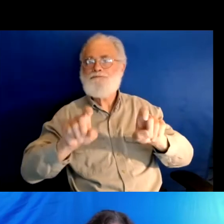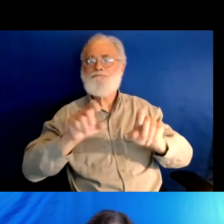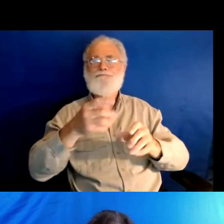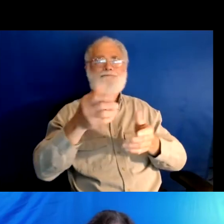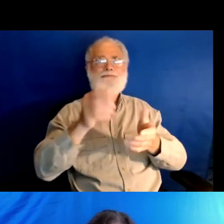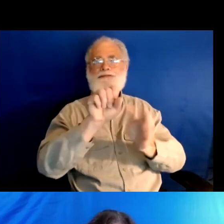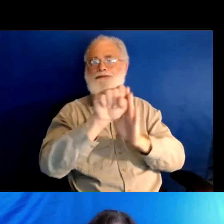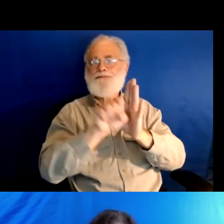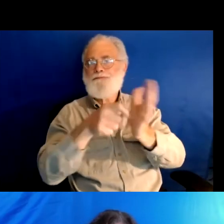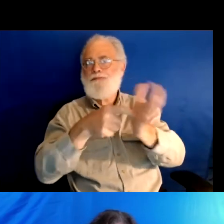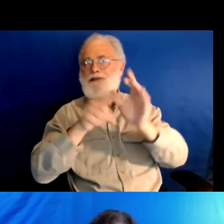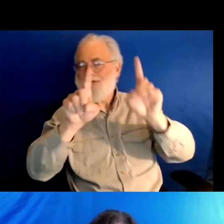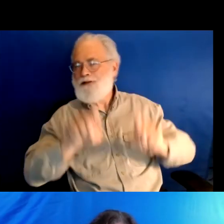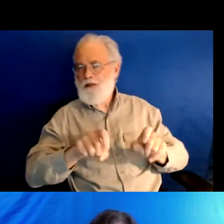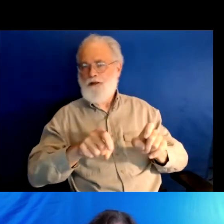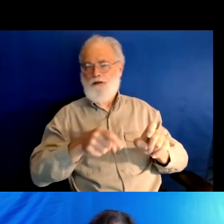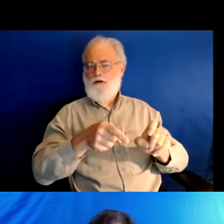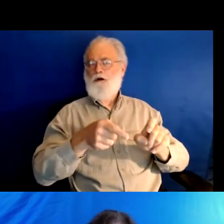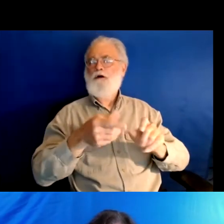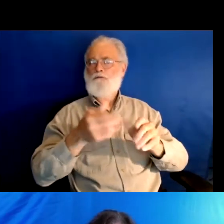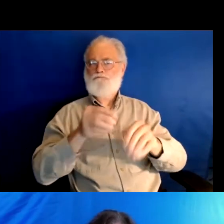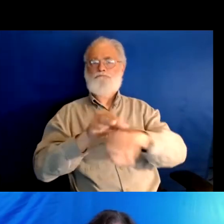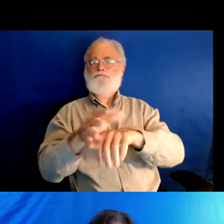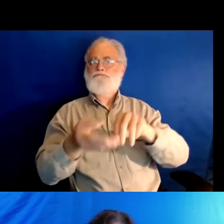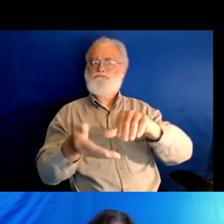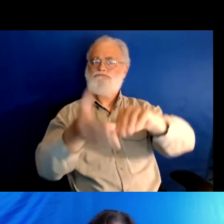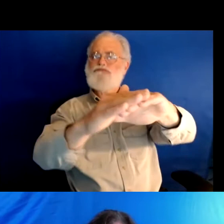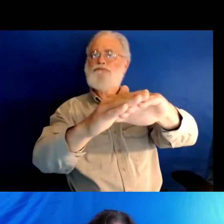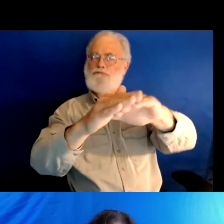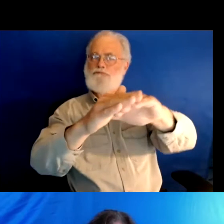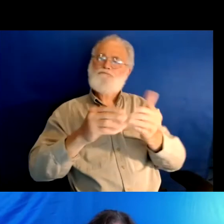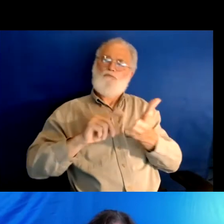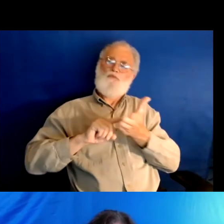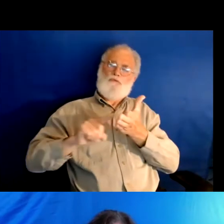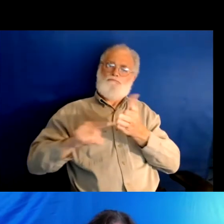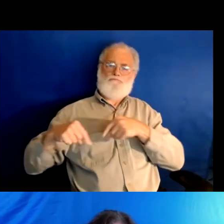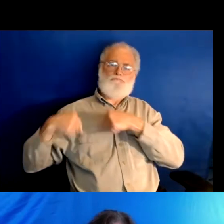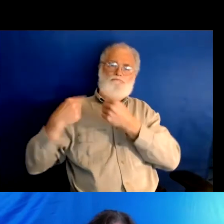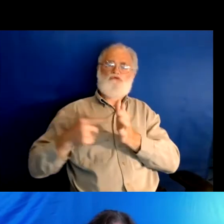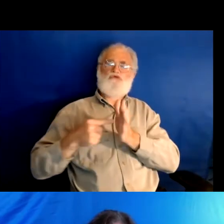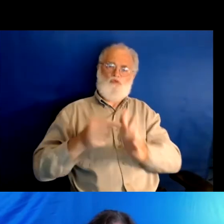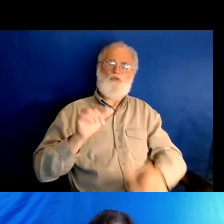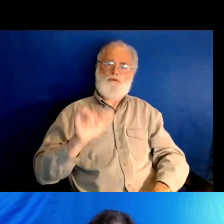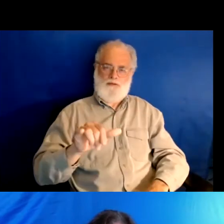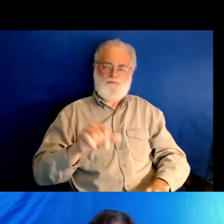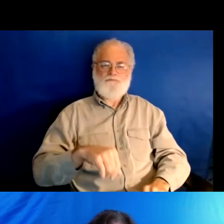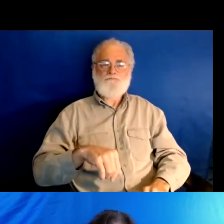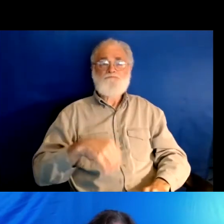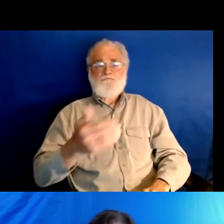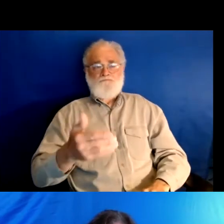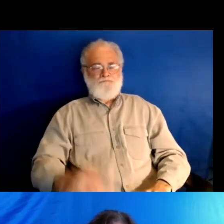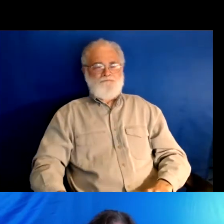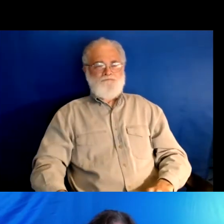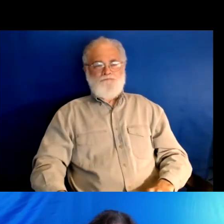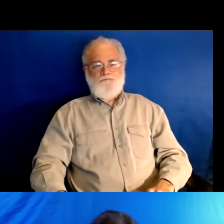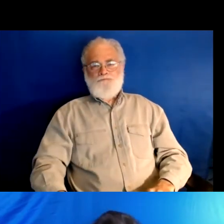up. If it's a formal test, a state required test, and it increases how they show.